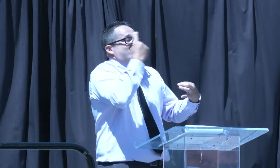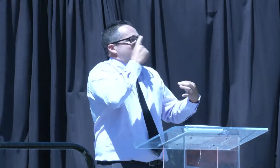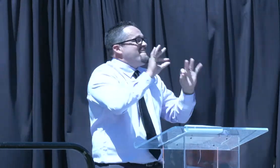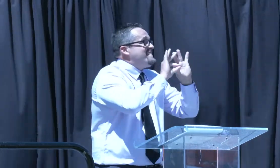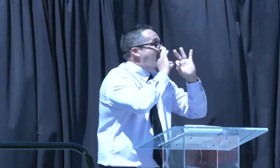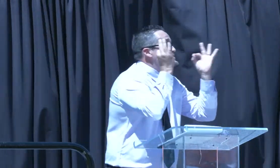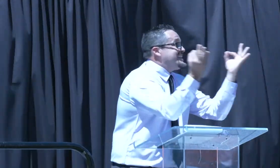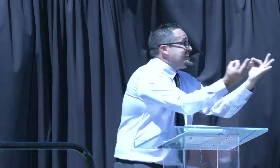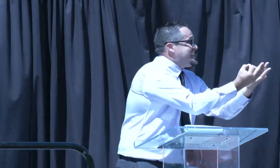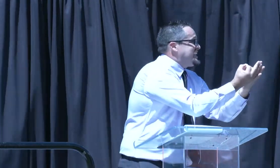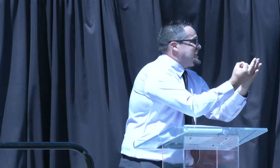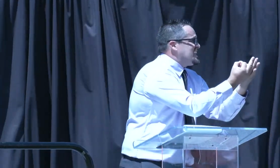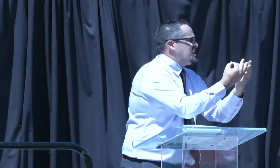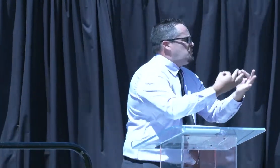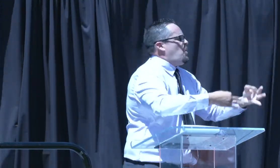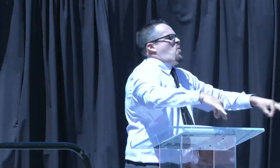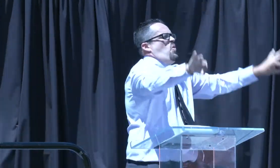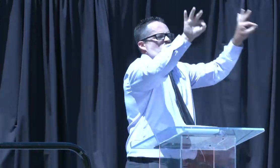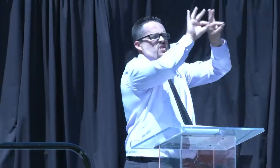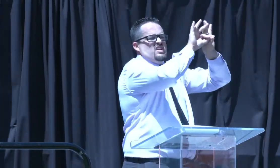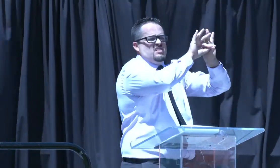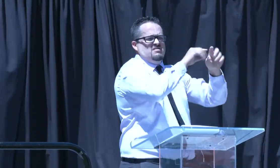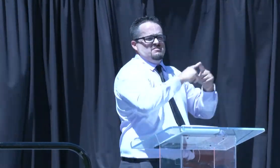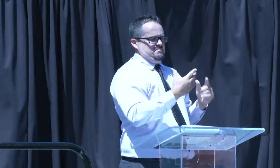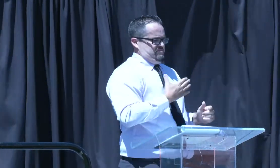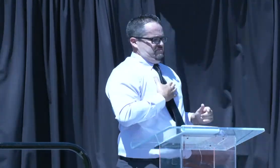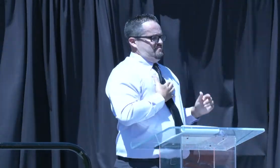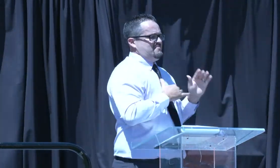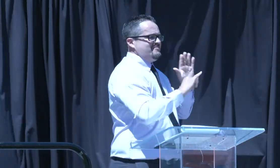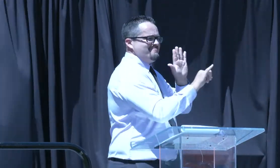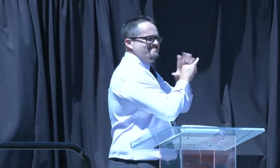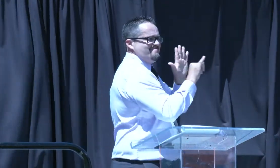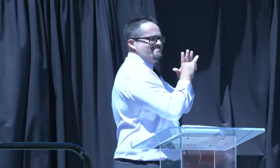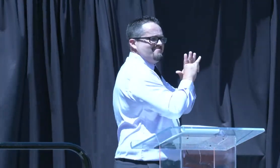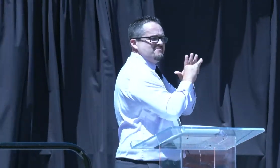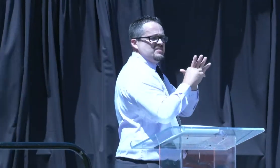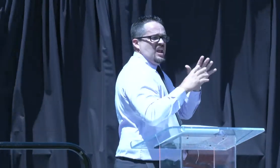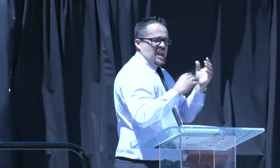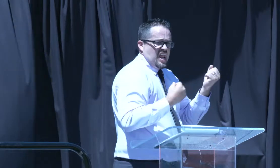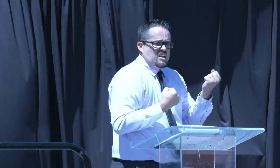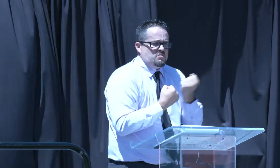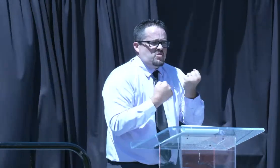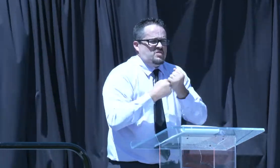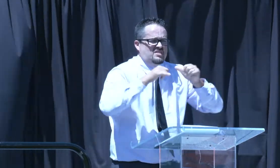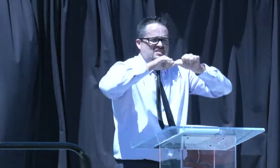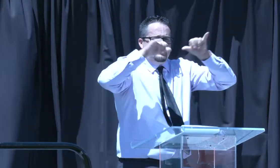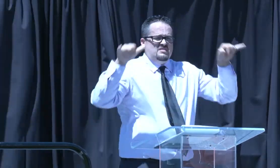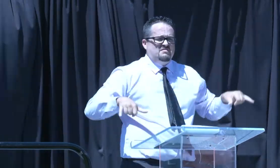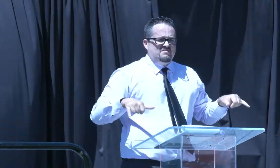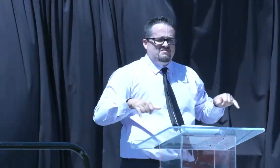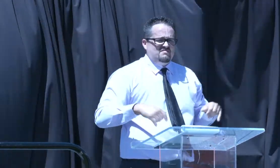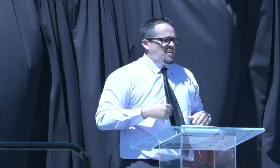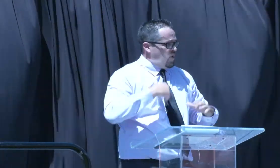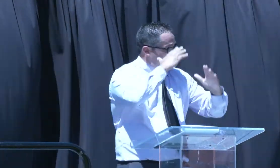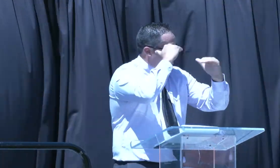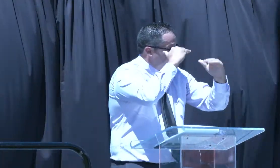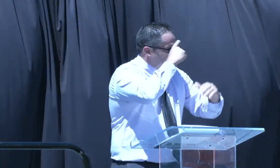I always felt family was an important part of my identity and my support system.